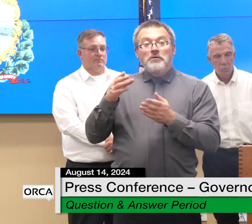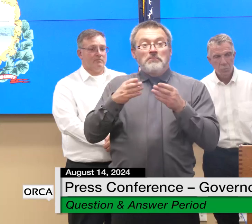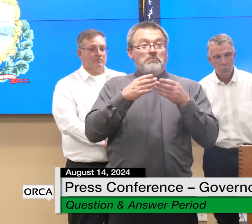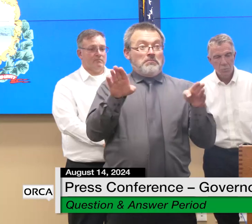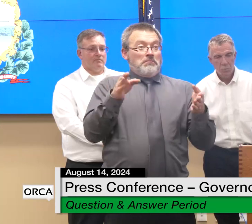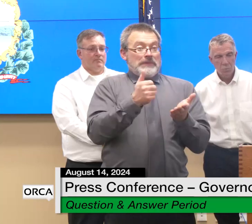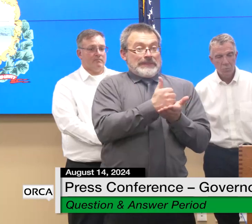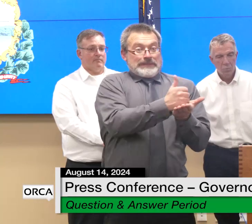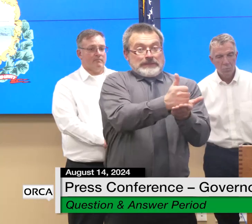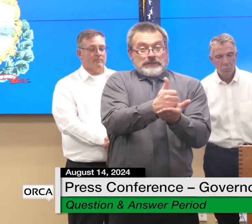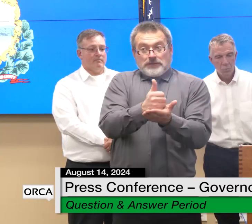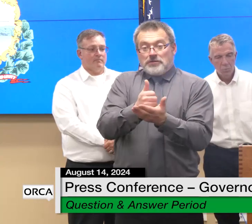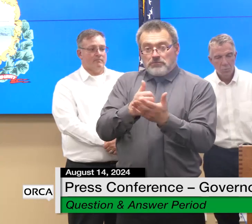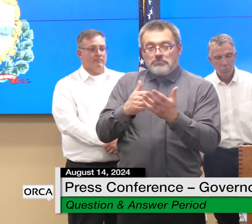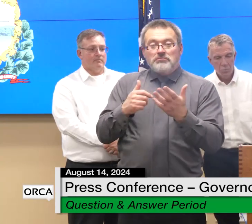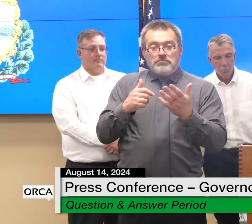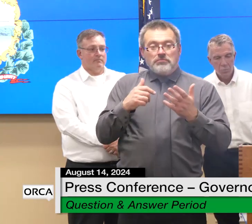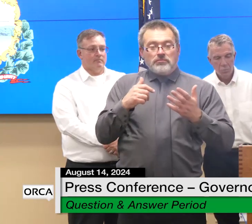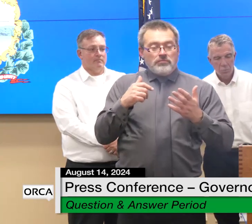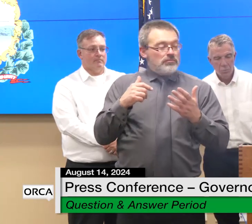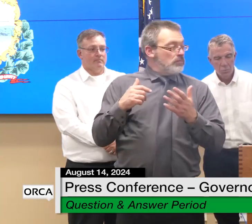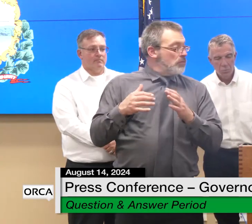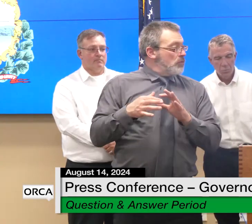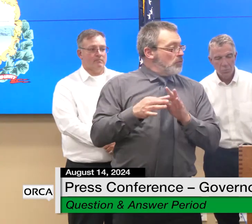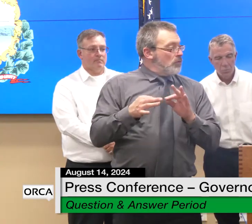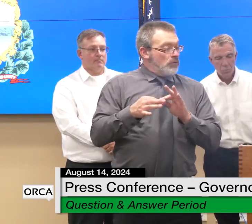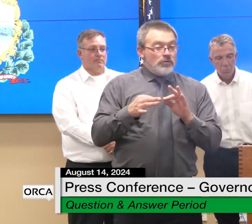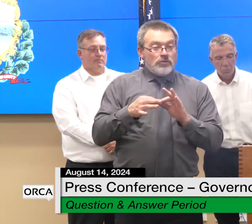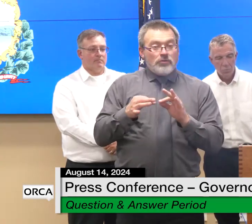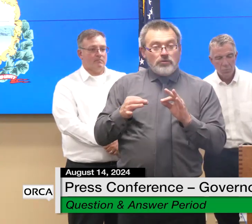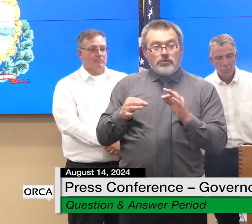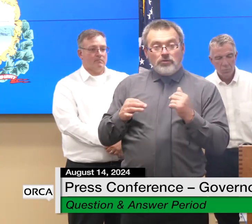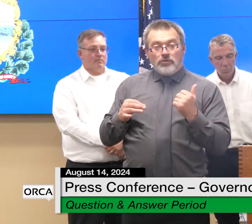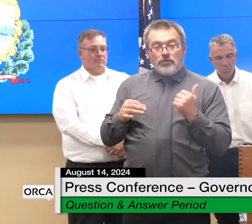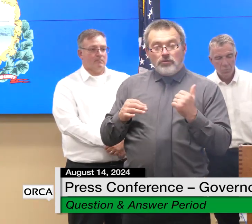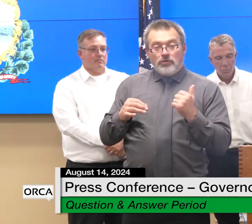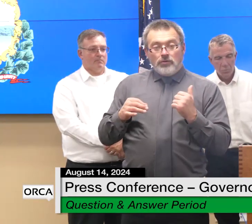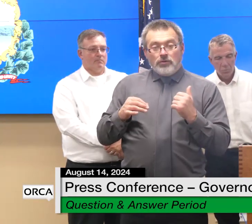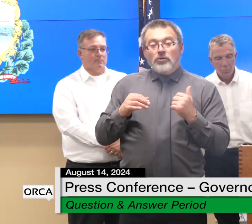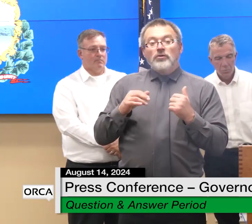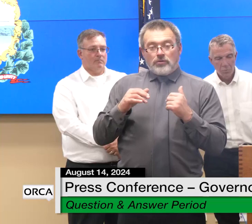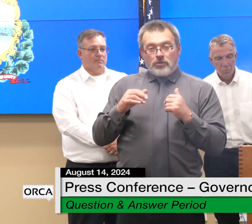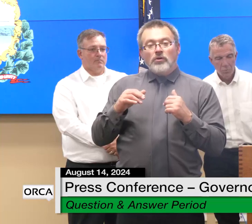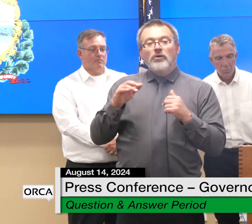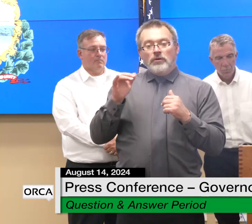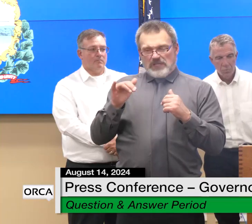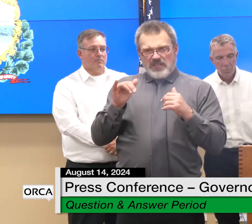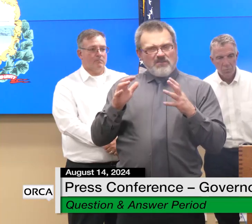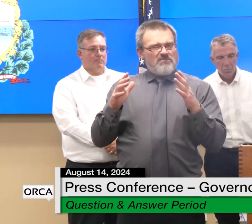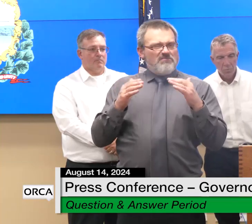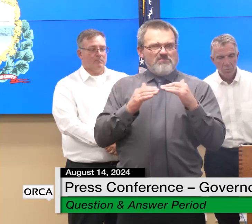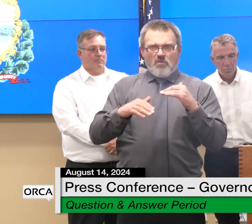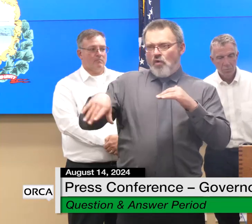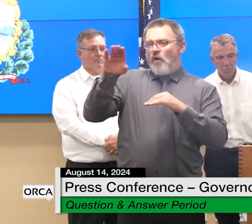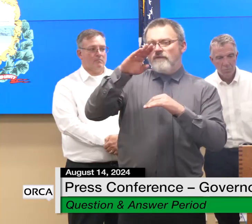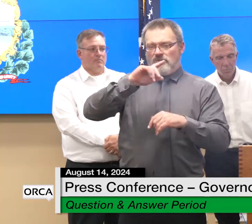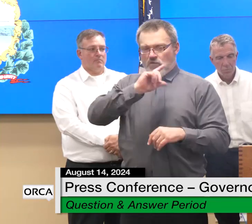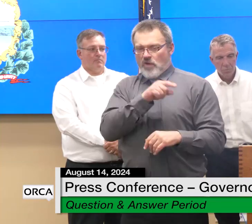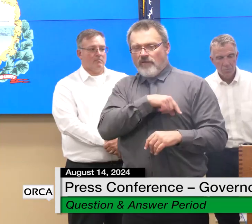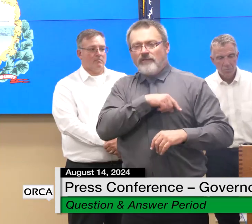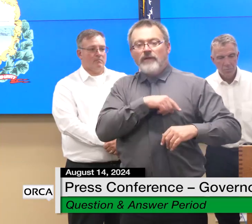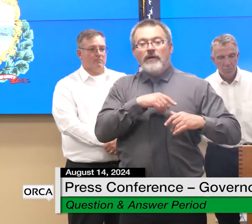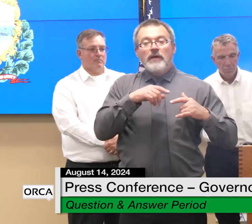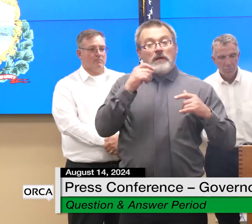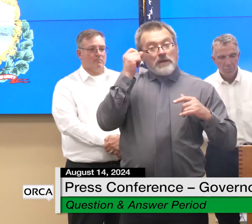kind of was farther along and had crossed some significant thresholds there earlier before the individual. Individual